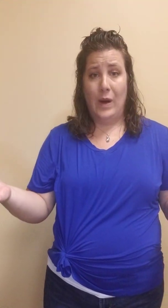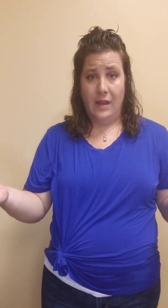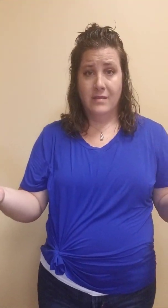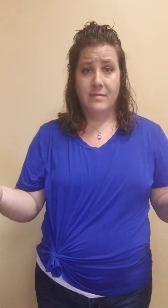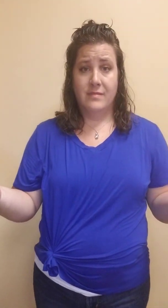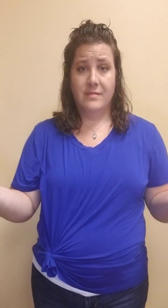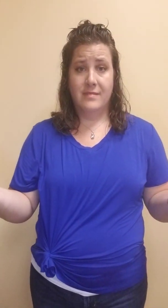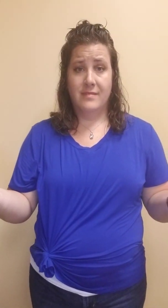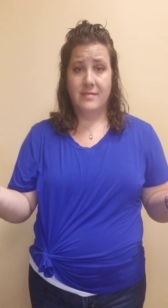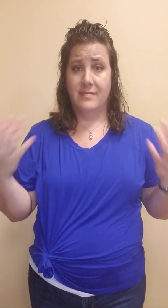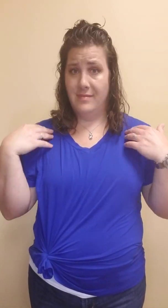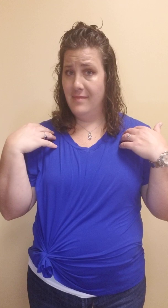Well,